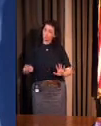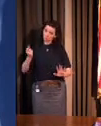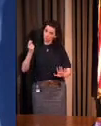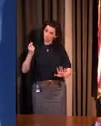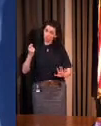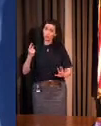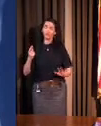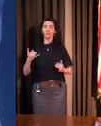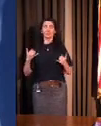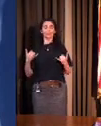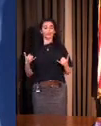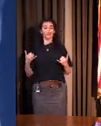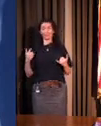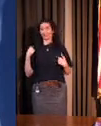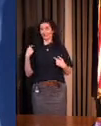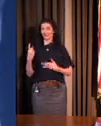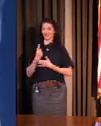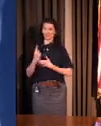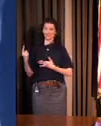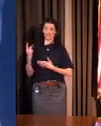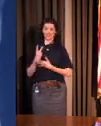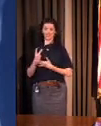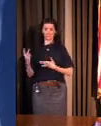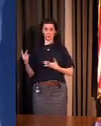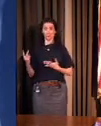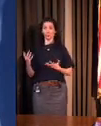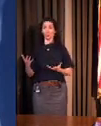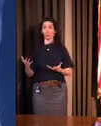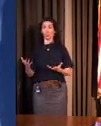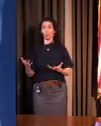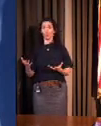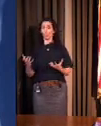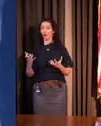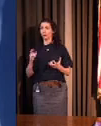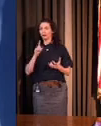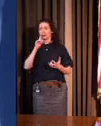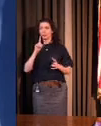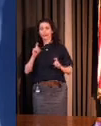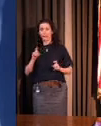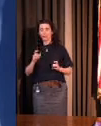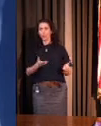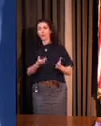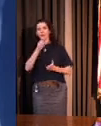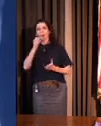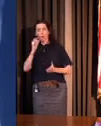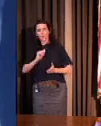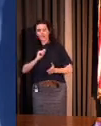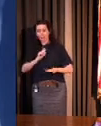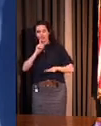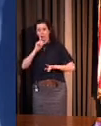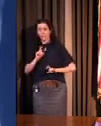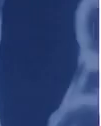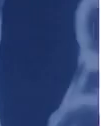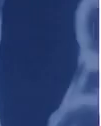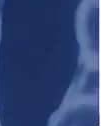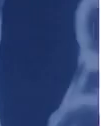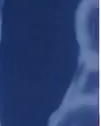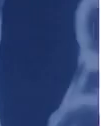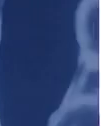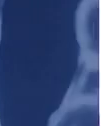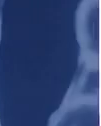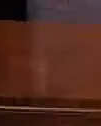become harder the past couple weeks to find rapid take-home tests. We're talking about point of care or